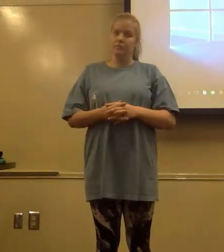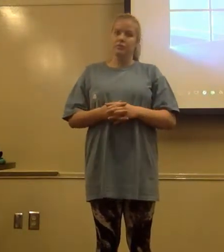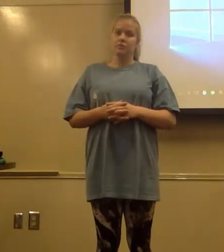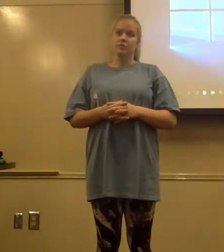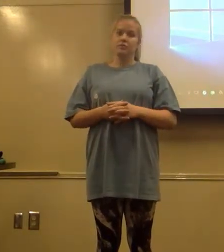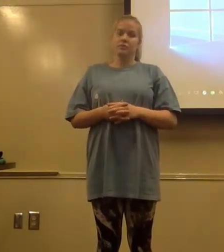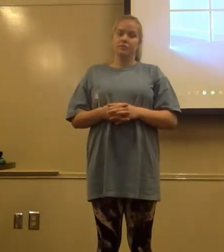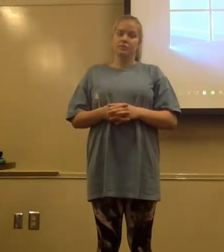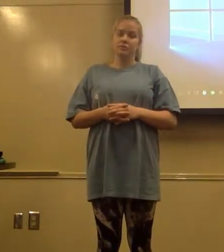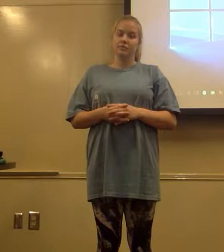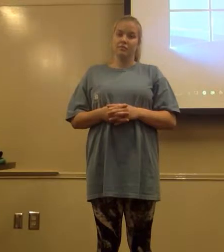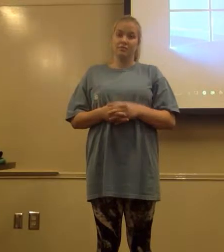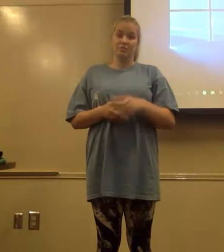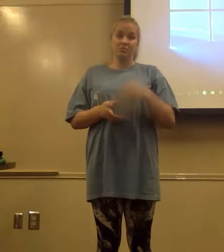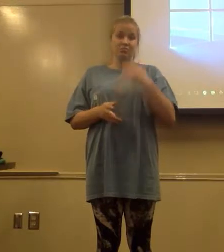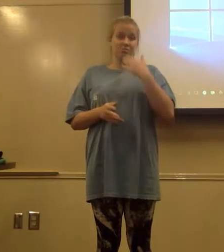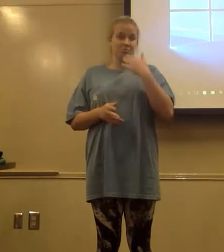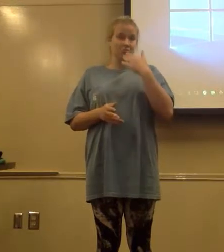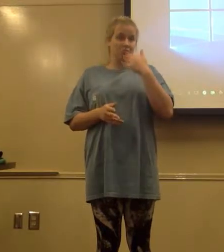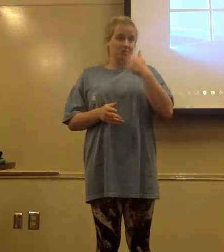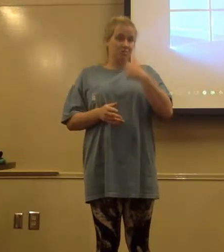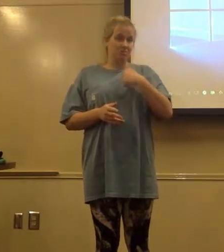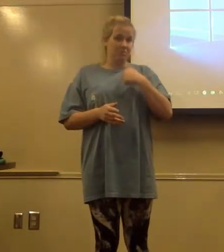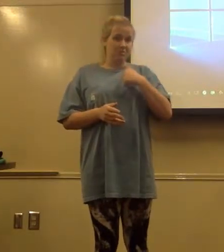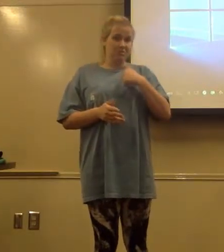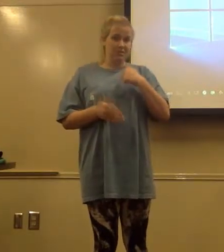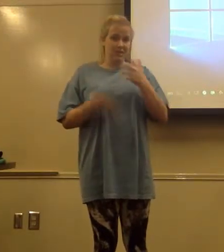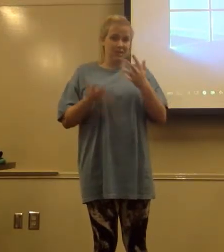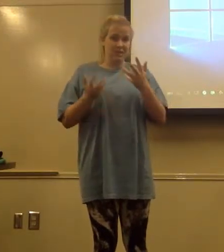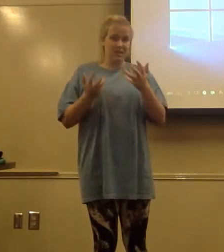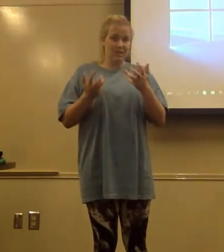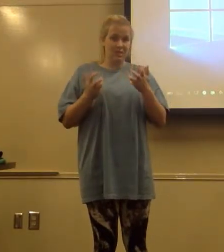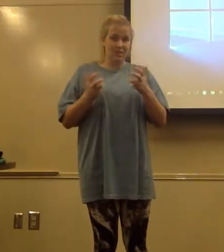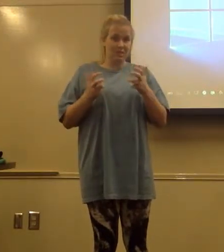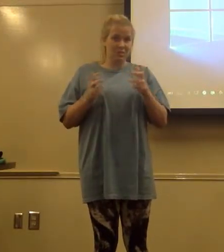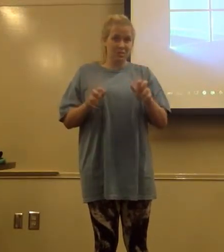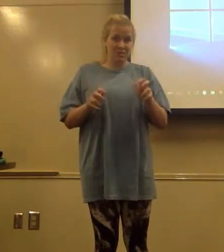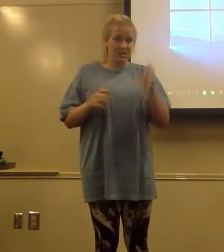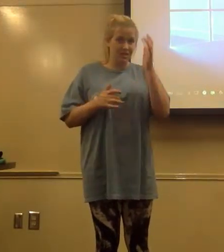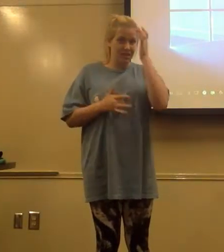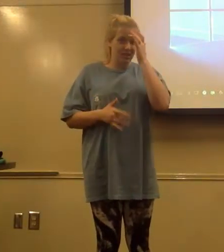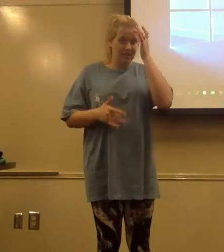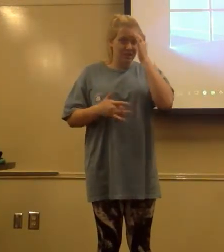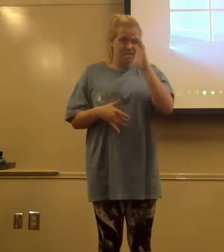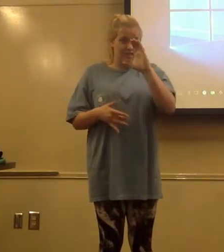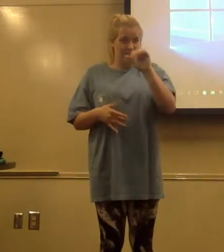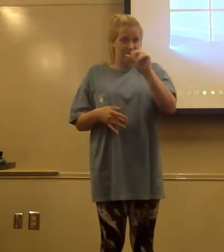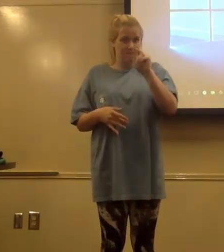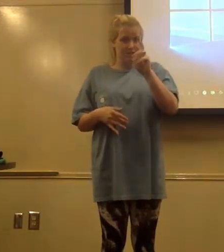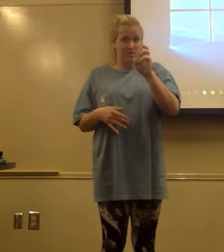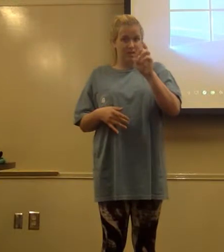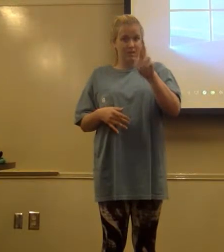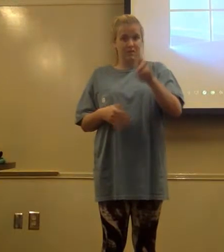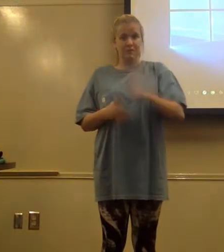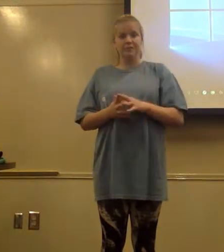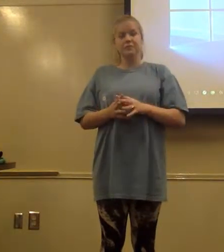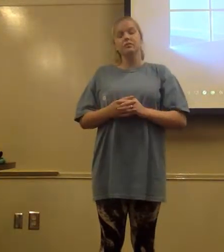Good enough for me. I'd rather stay away from probable human carcinogens as well. But look, let's start with the low-hanging fruit. We